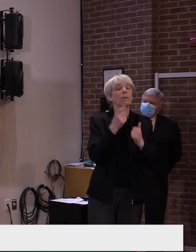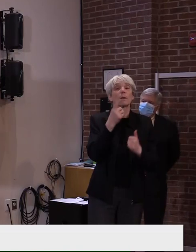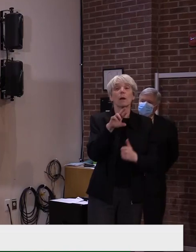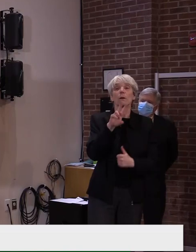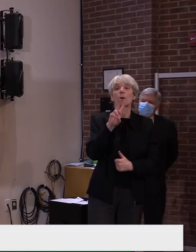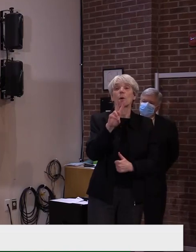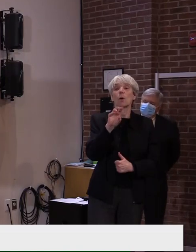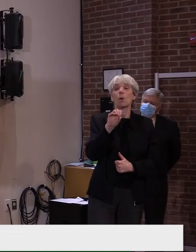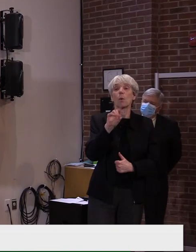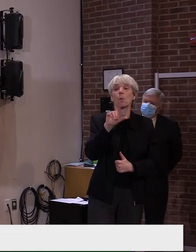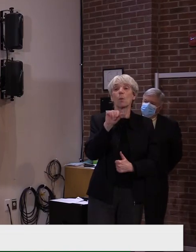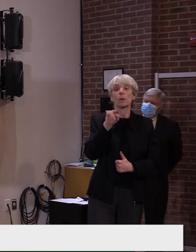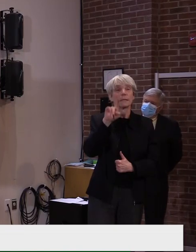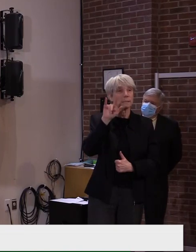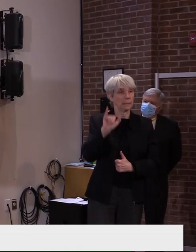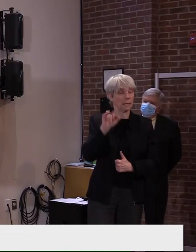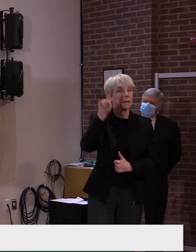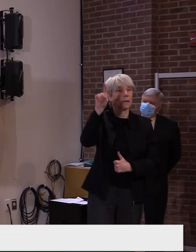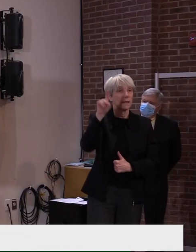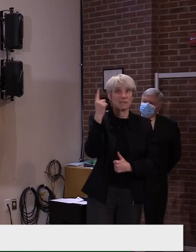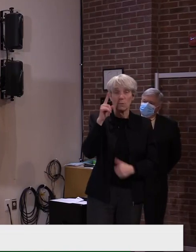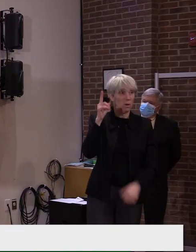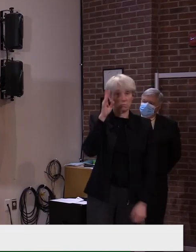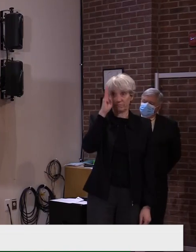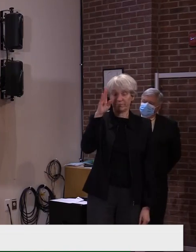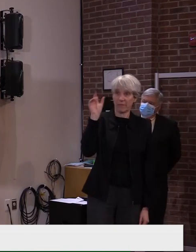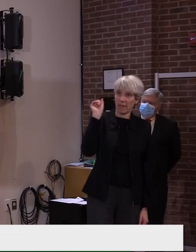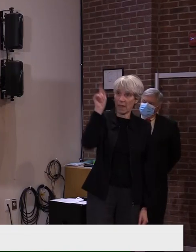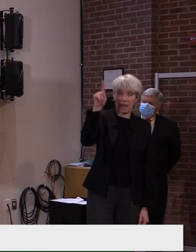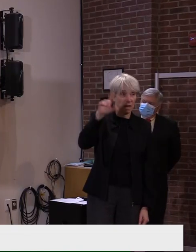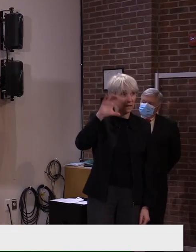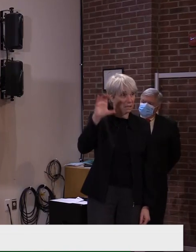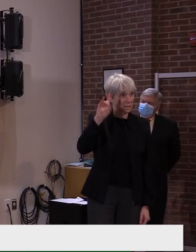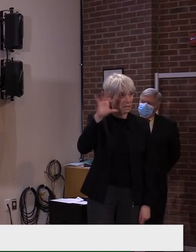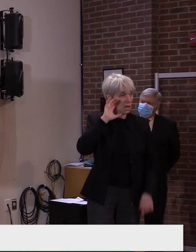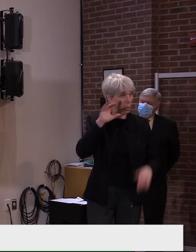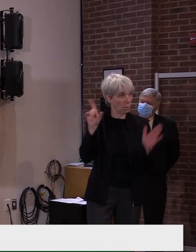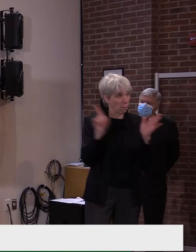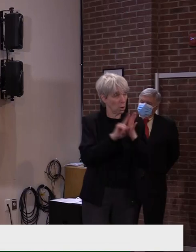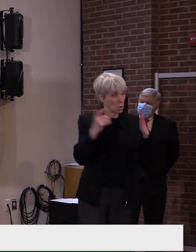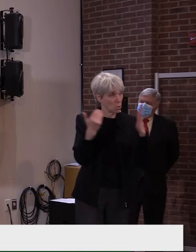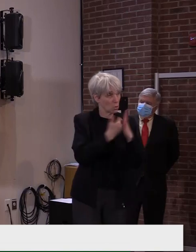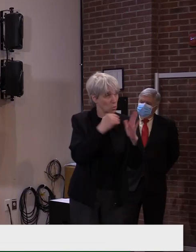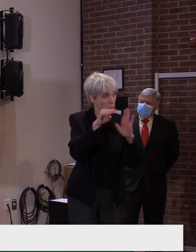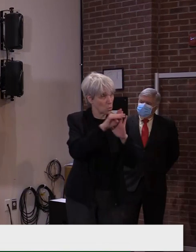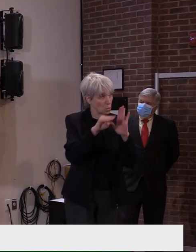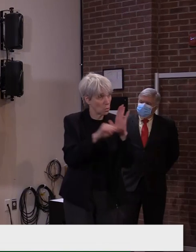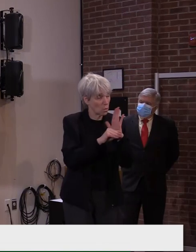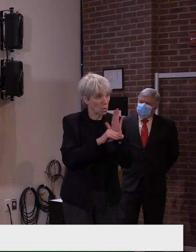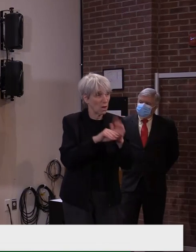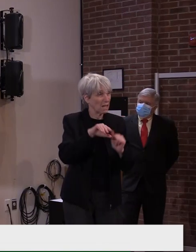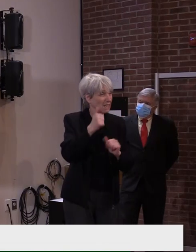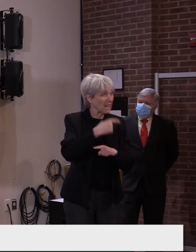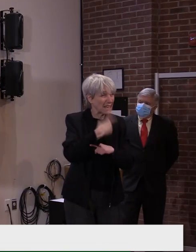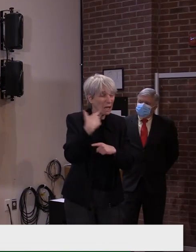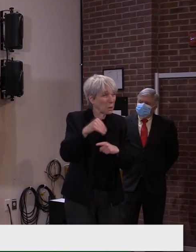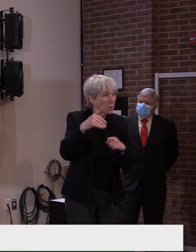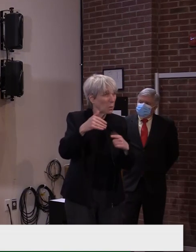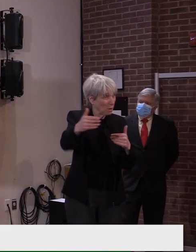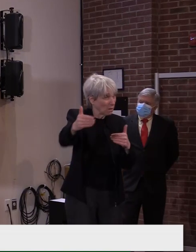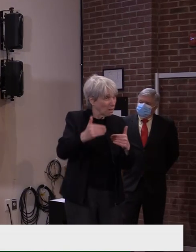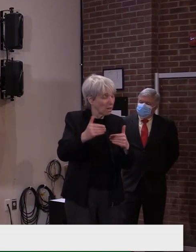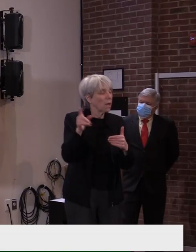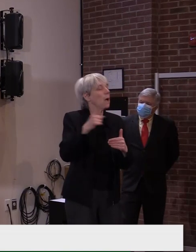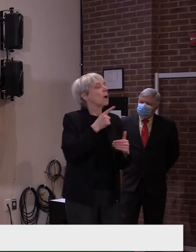asked directly about this, whether the CDC was going to have any new guidance in this regard. And she said that they